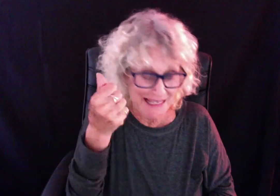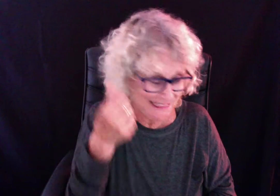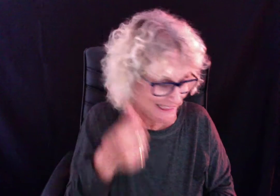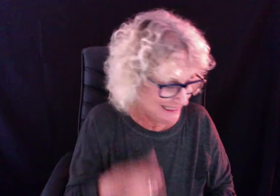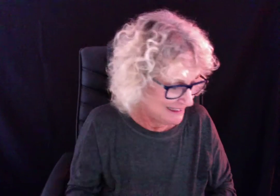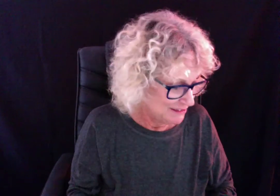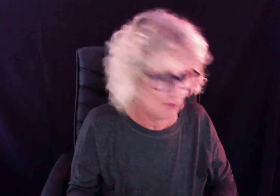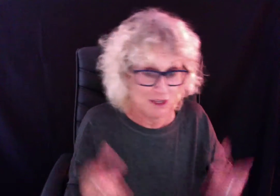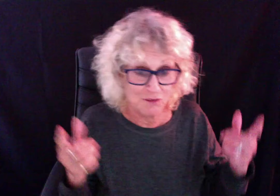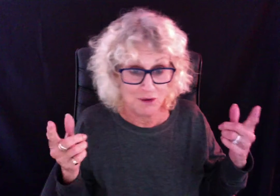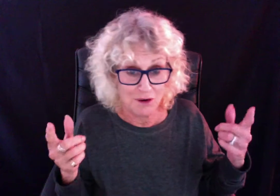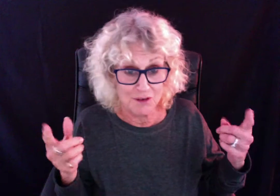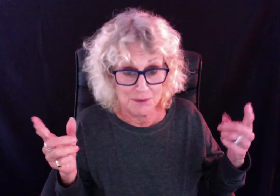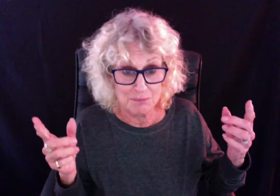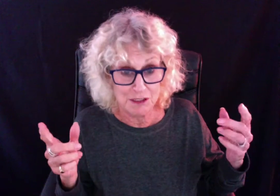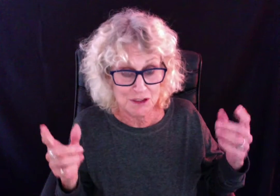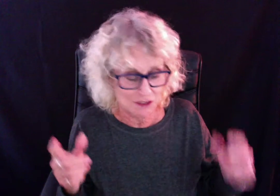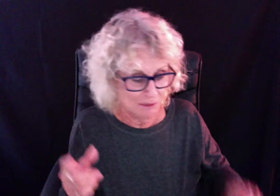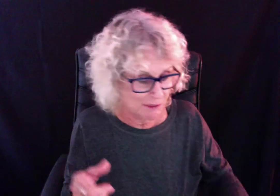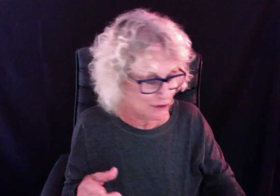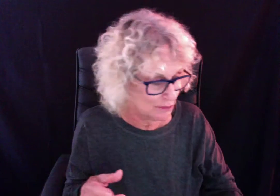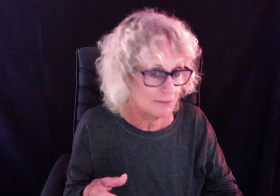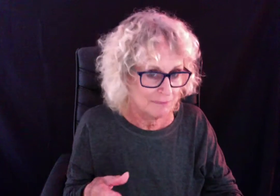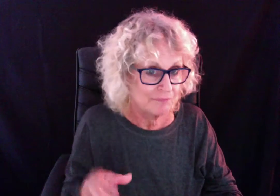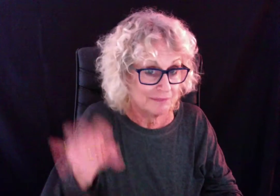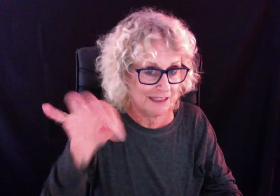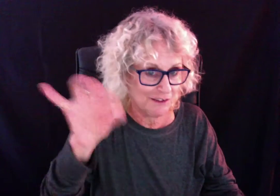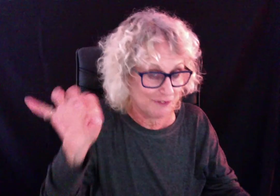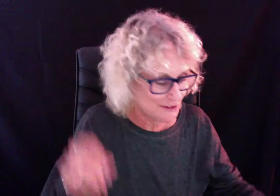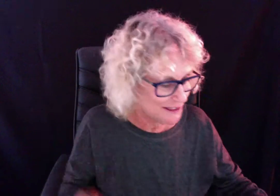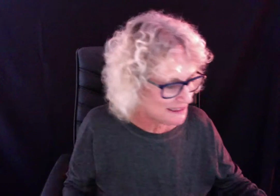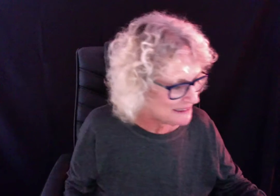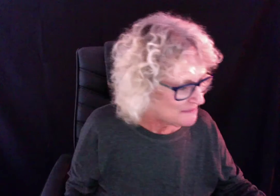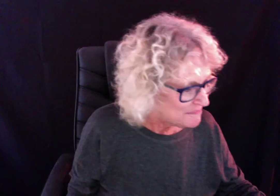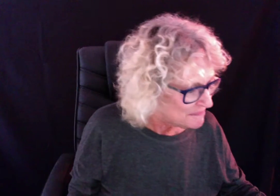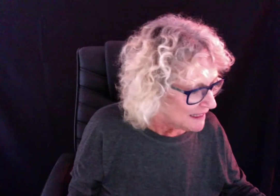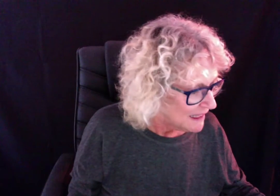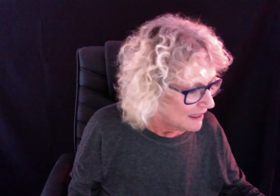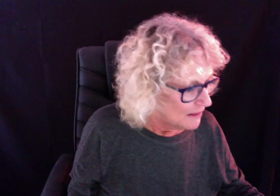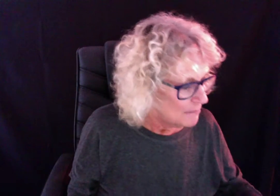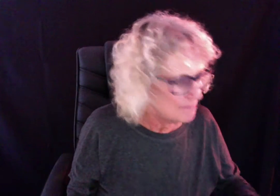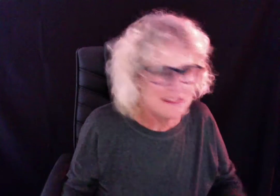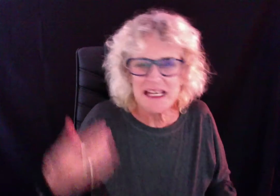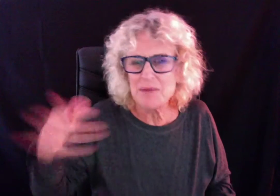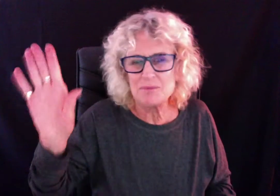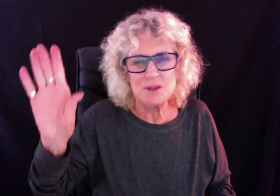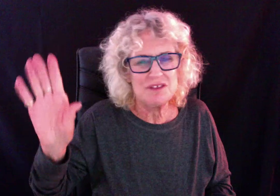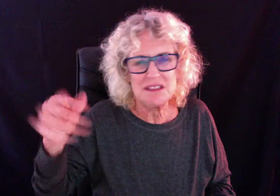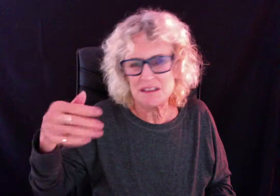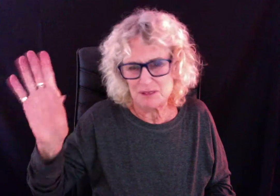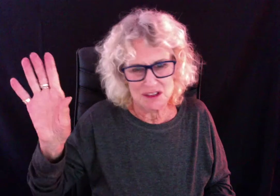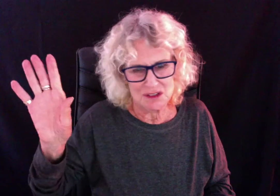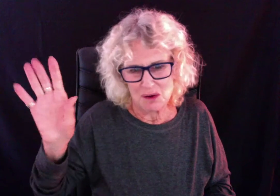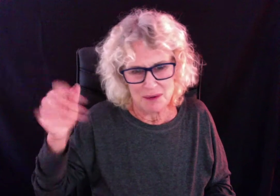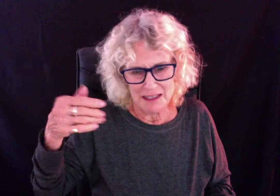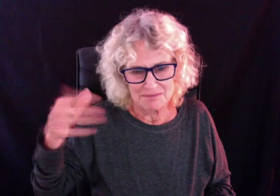best. So if you ever are in Brussels, in Belgium, get their French fries. Same, we've seen this one. Just go away.